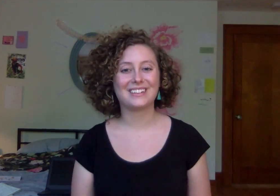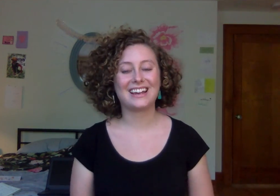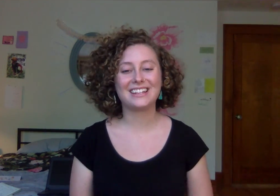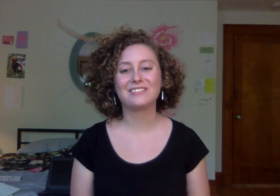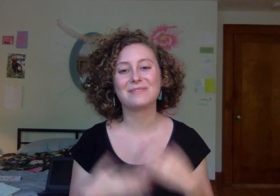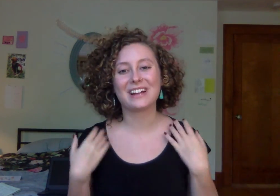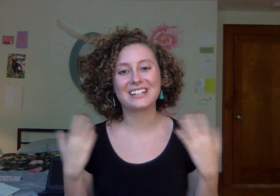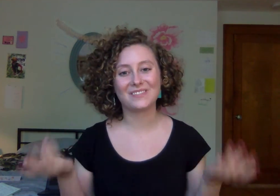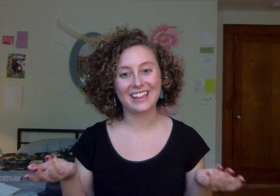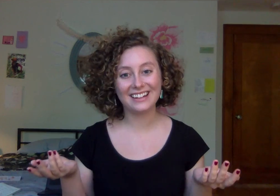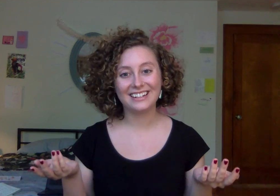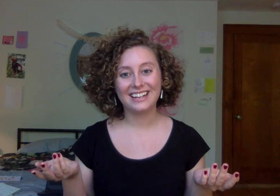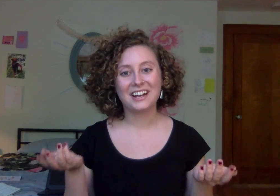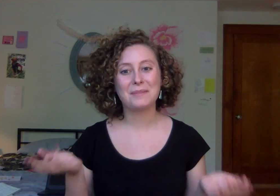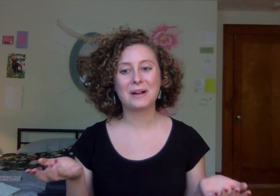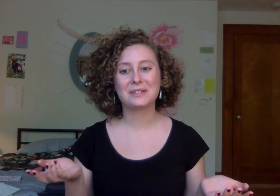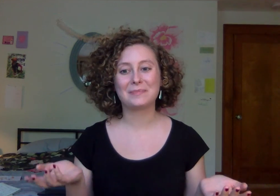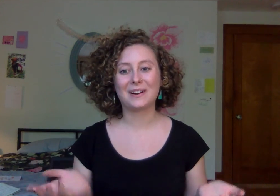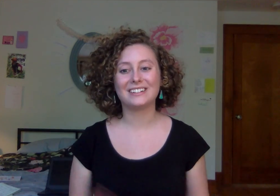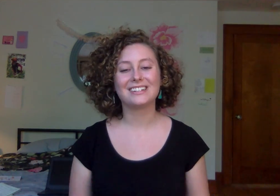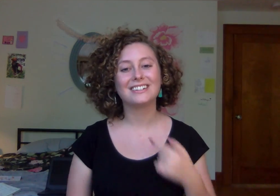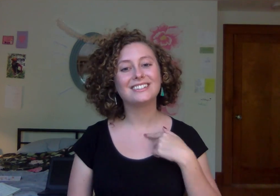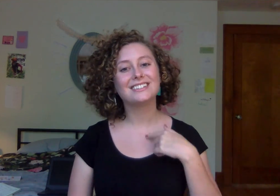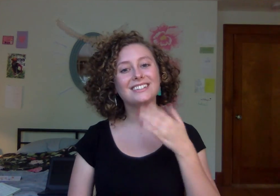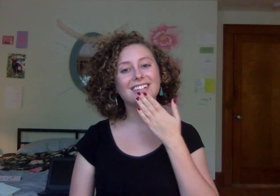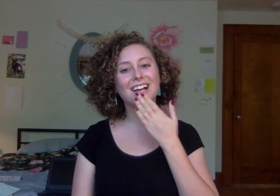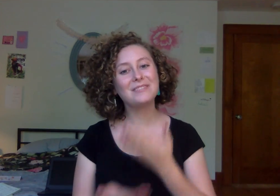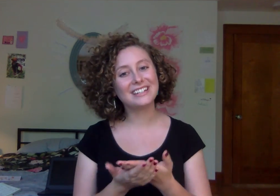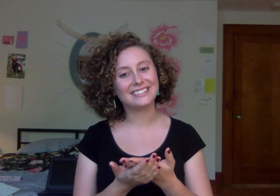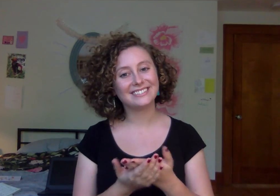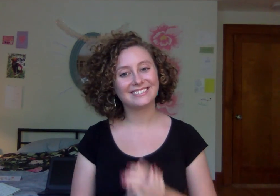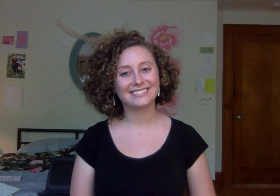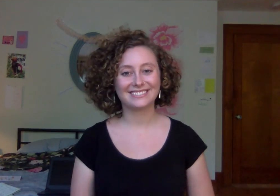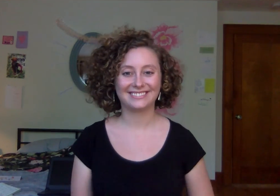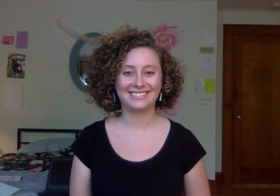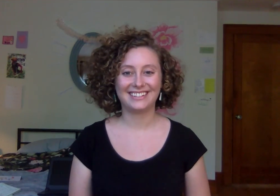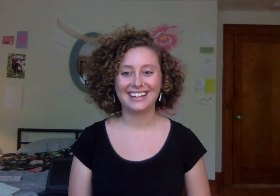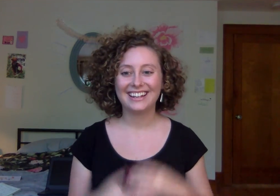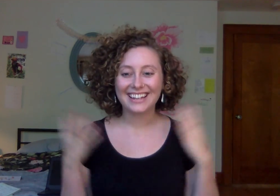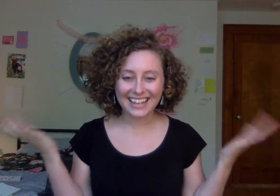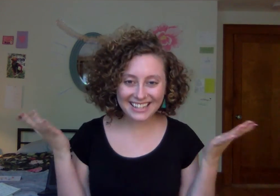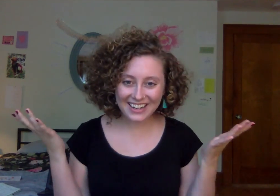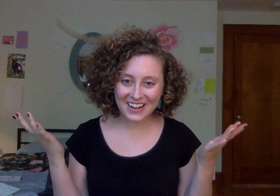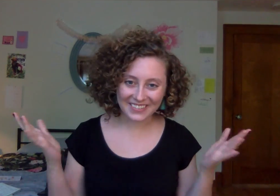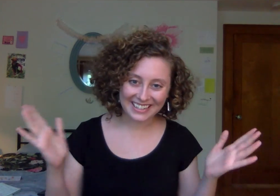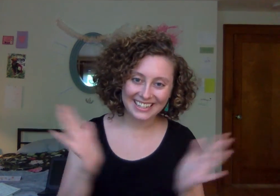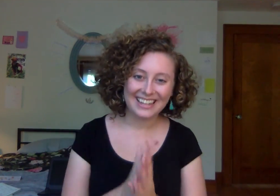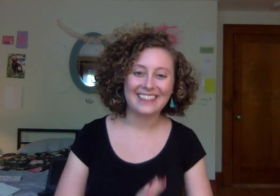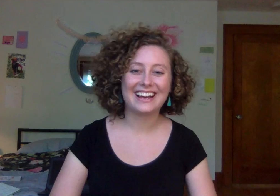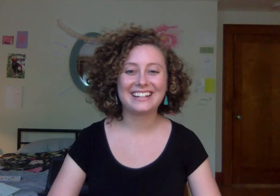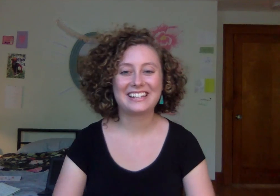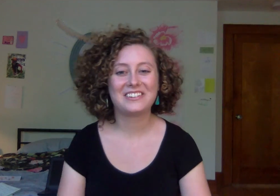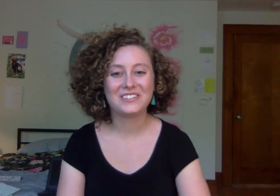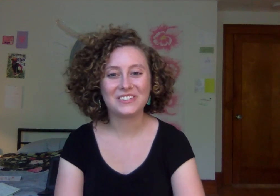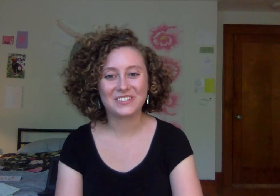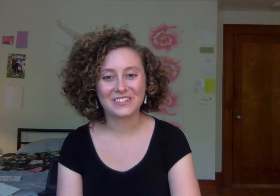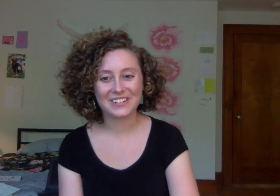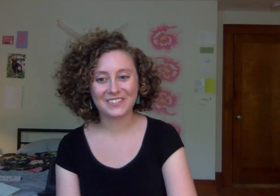And then if someone asks me that, I might respond, I'm good. And there you have it. That is how you introduce yourself in